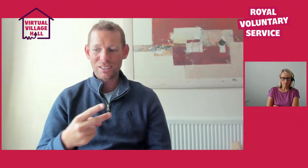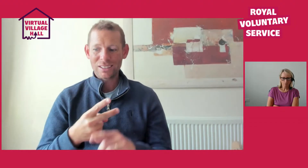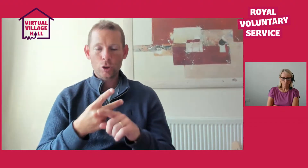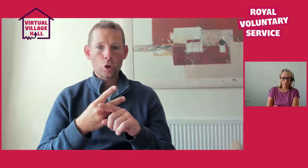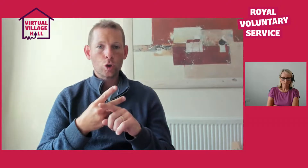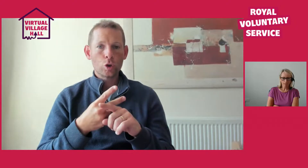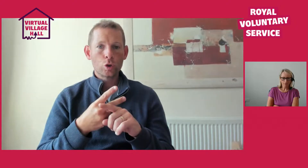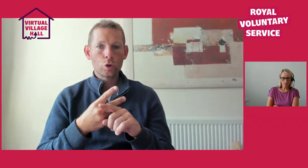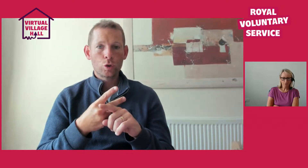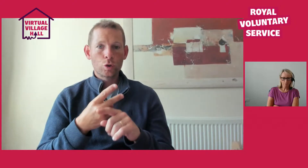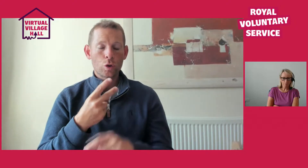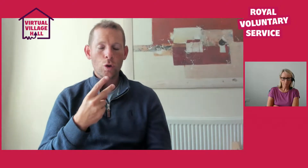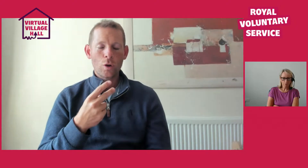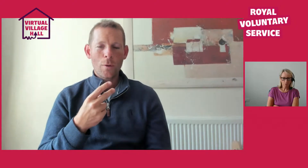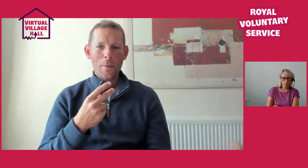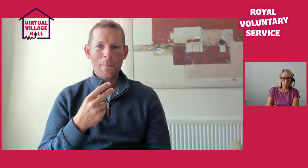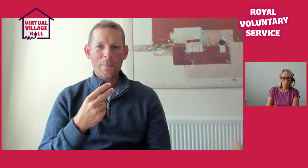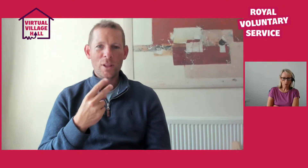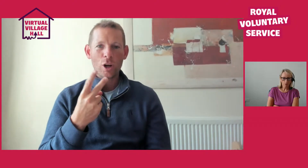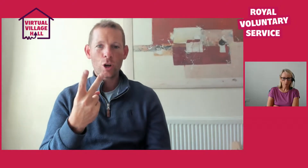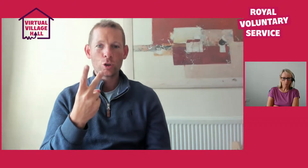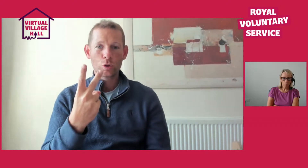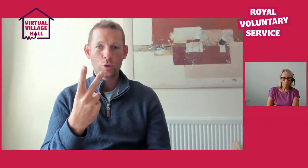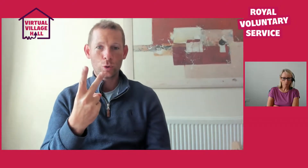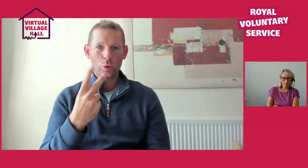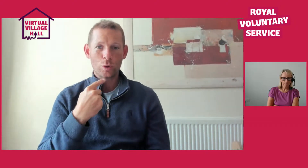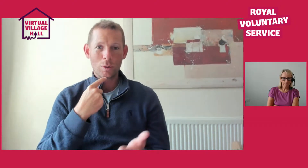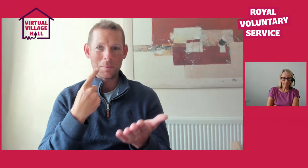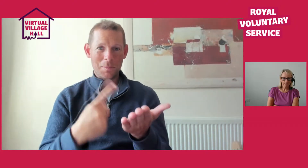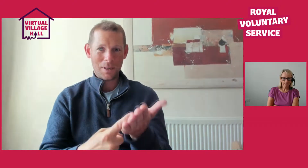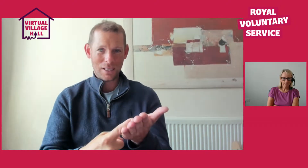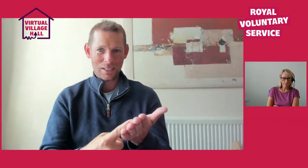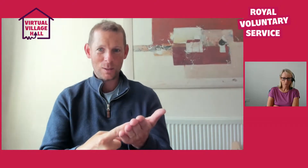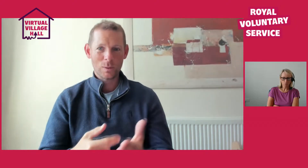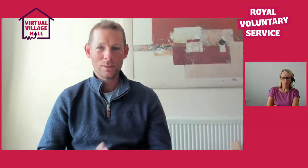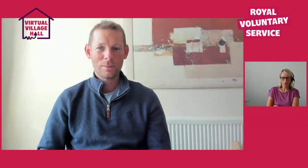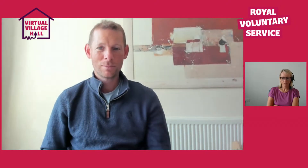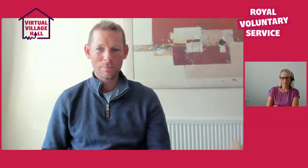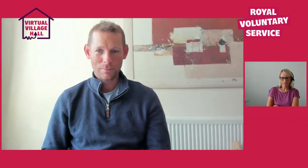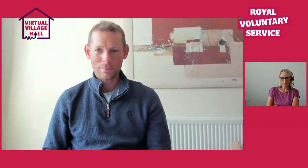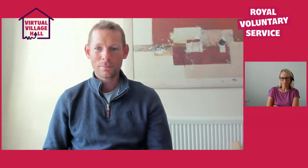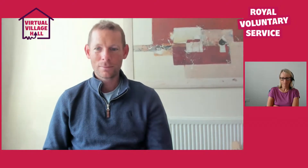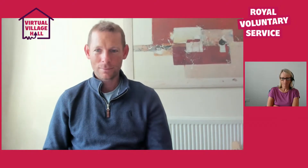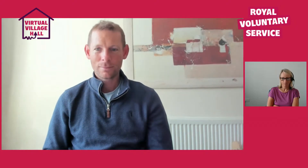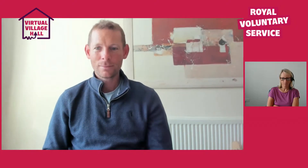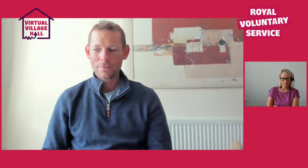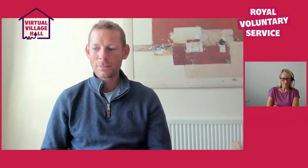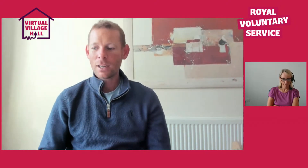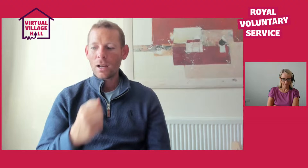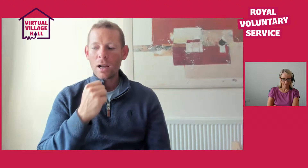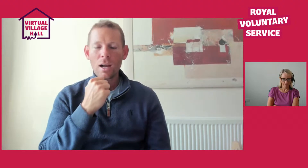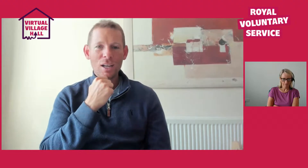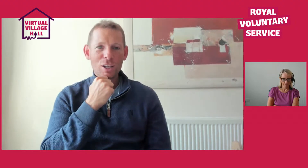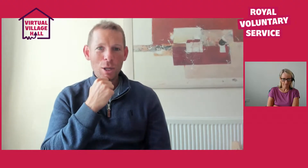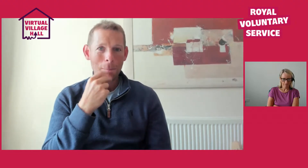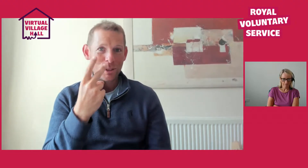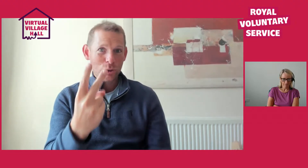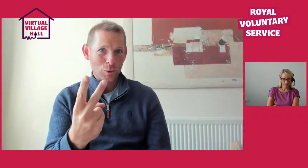So number 1, the answer to number 1 was £2.